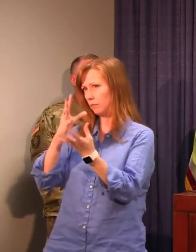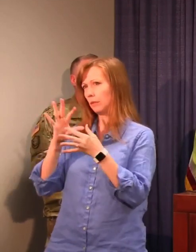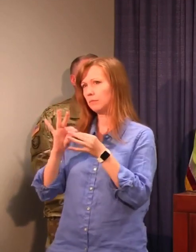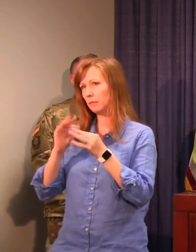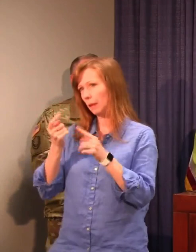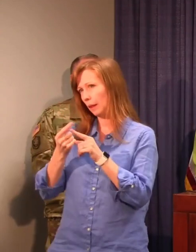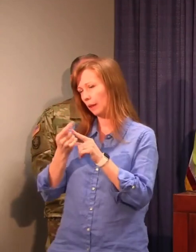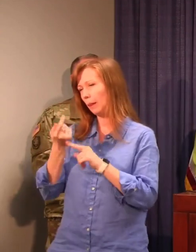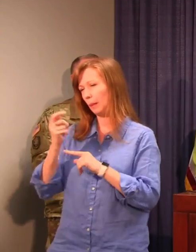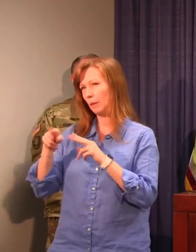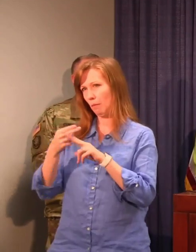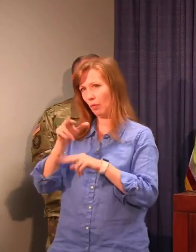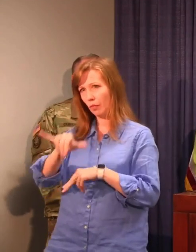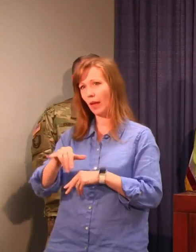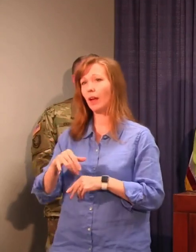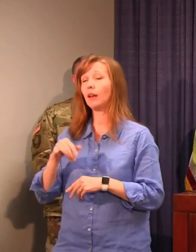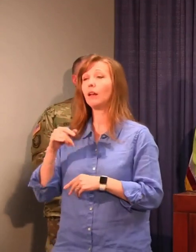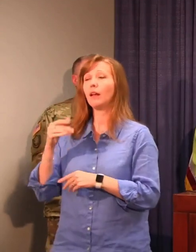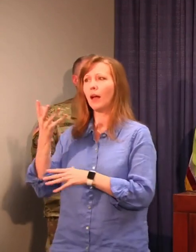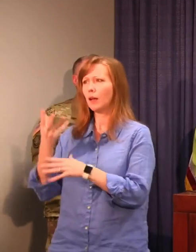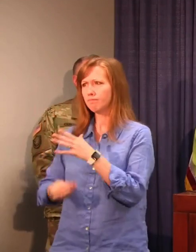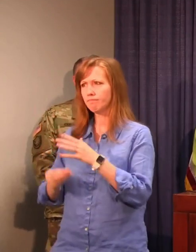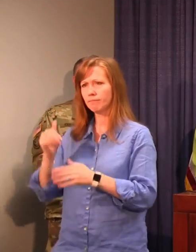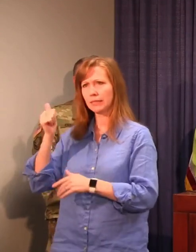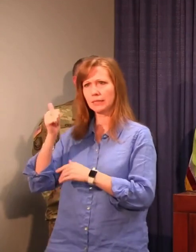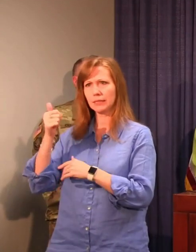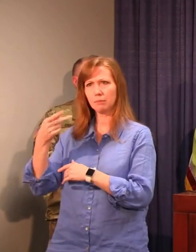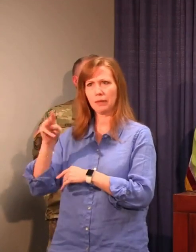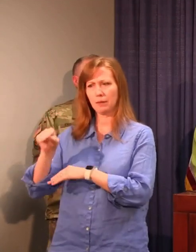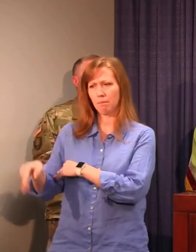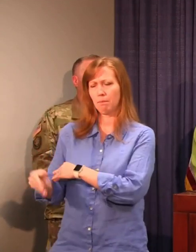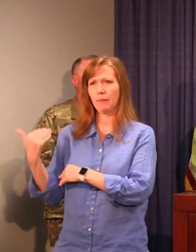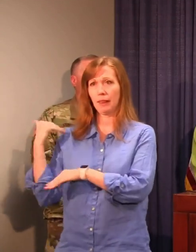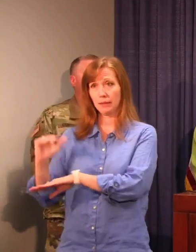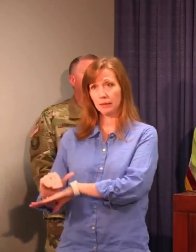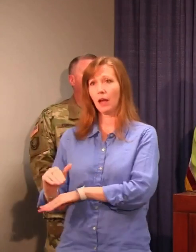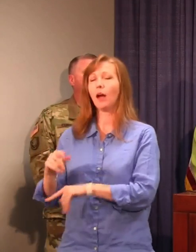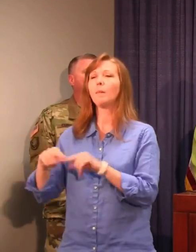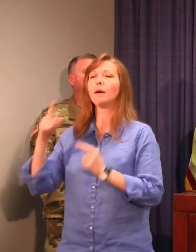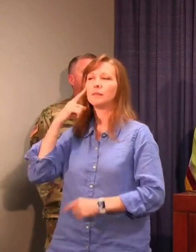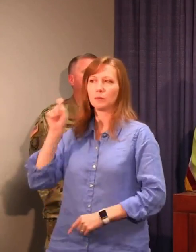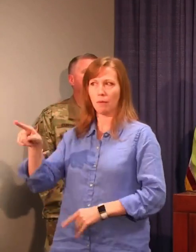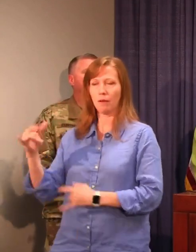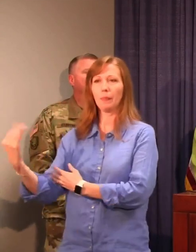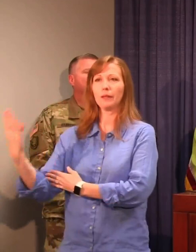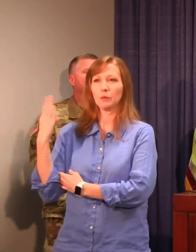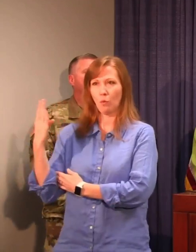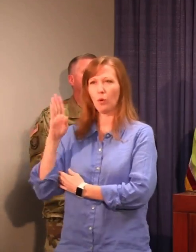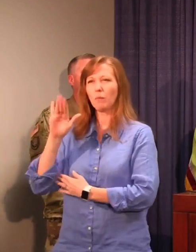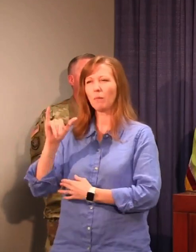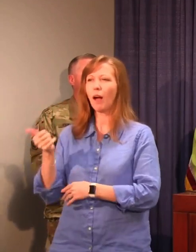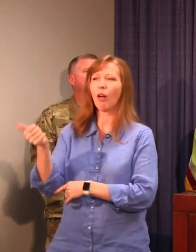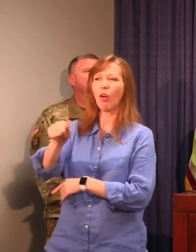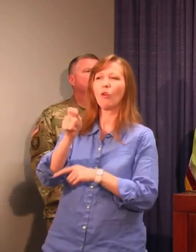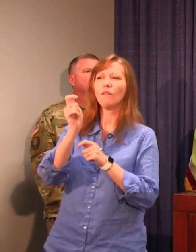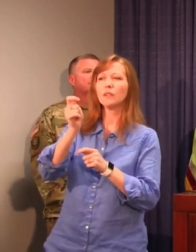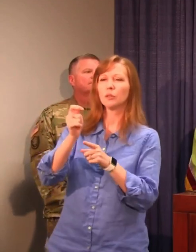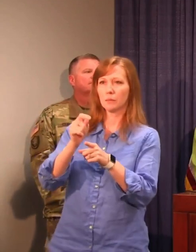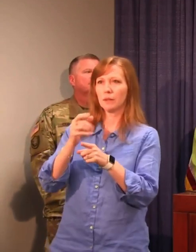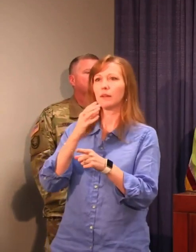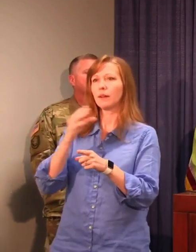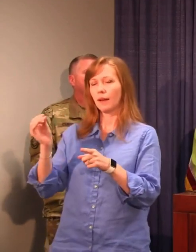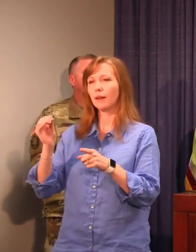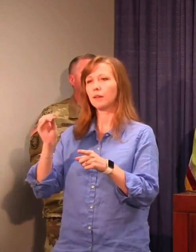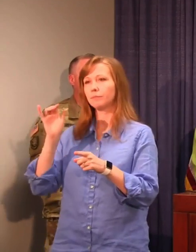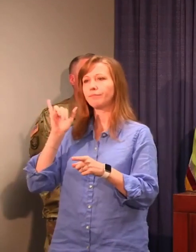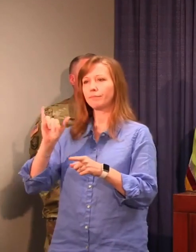p.m. last night, but they were spotted today by a couple of fishermen, and the St. Martin Parish Sheriff's Office, and led by